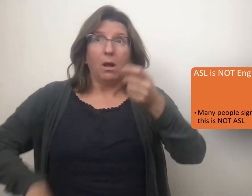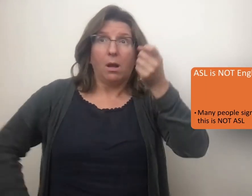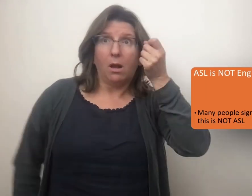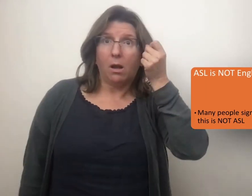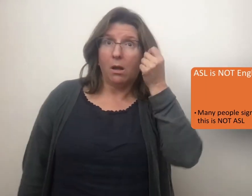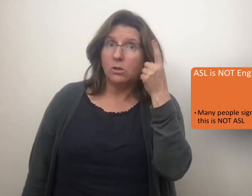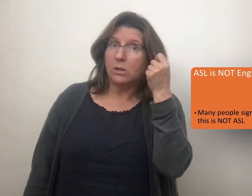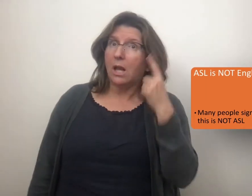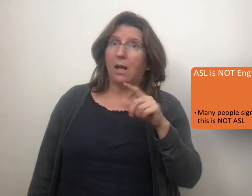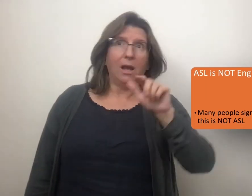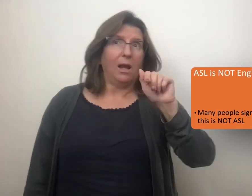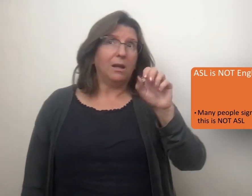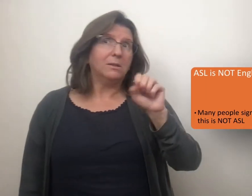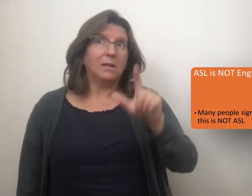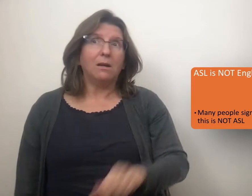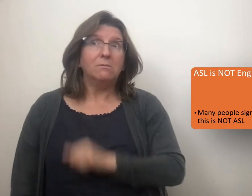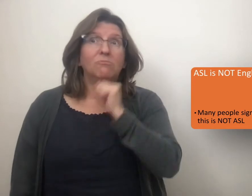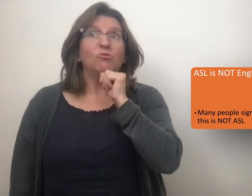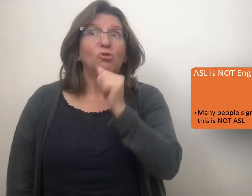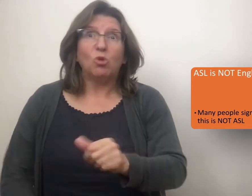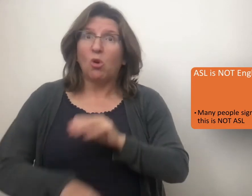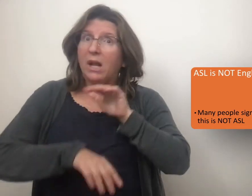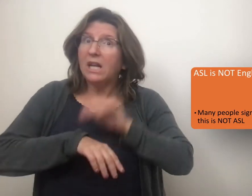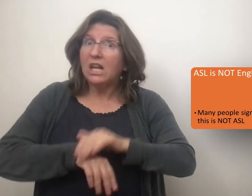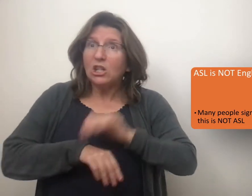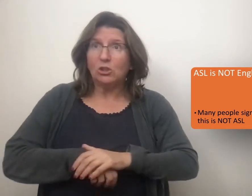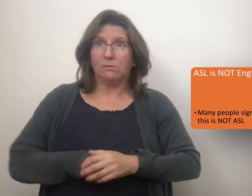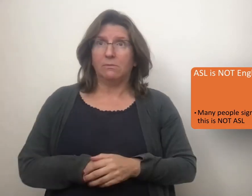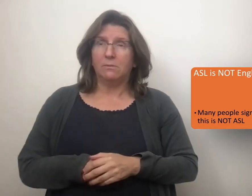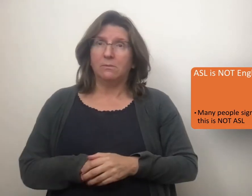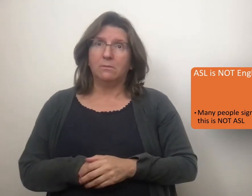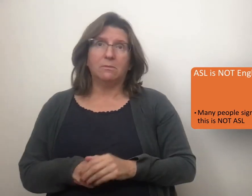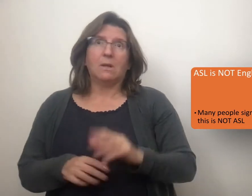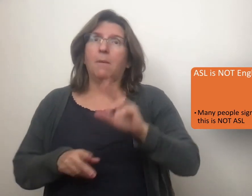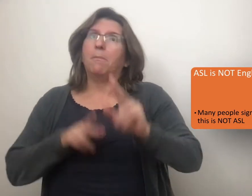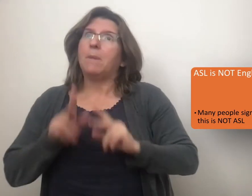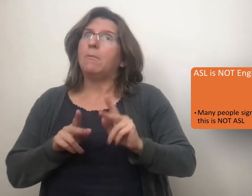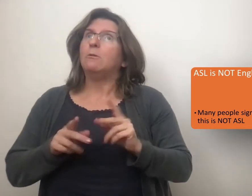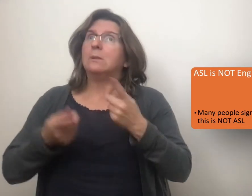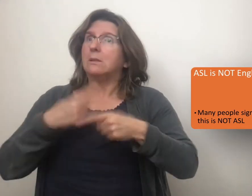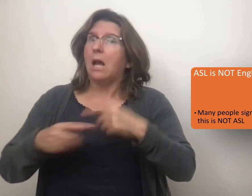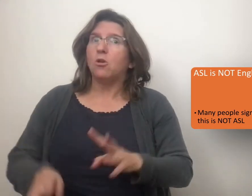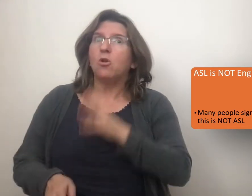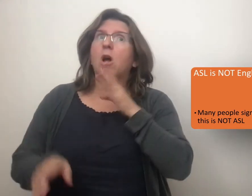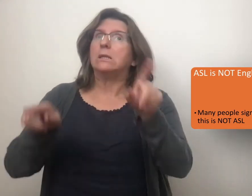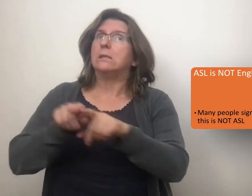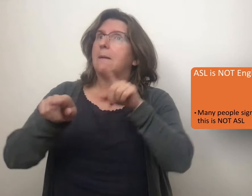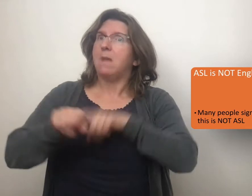Contrary to some of the misunderstandings out there, ASL is not signing an English word order. People who are signing